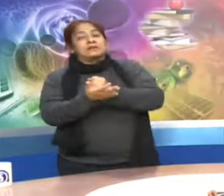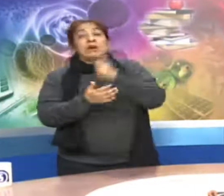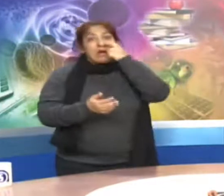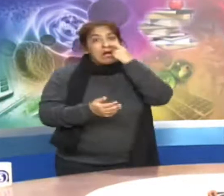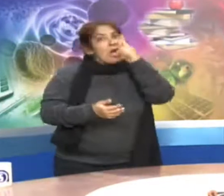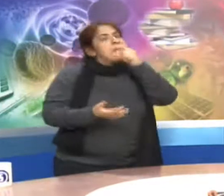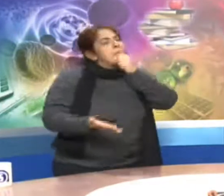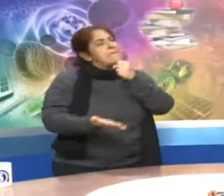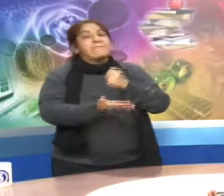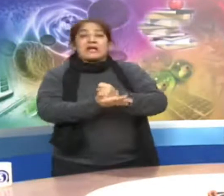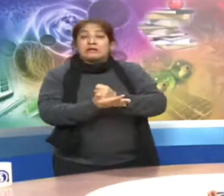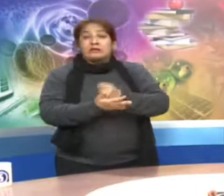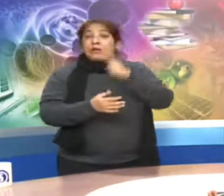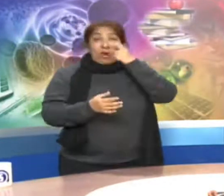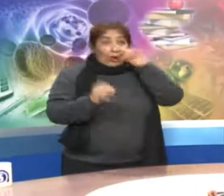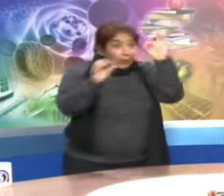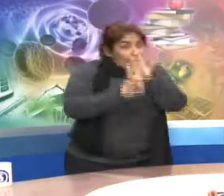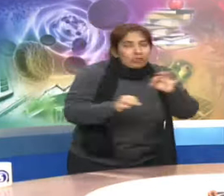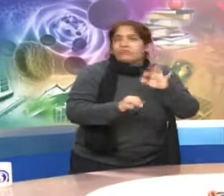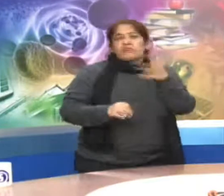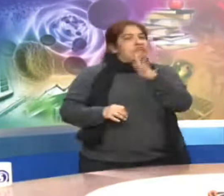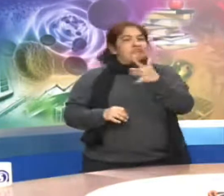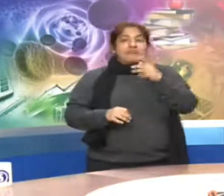1 man and 1 woman. It is must.